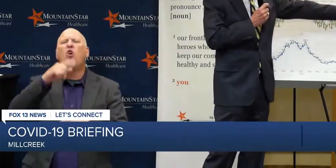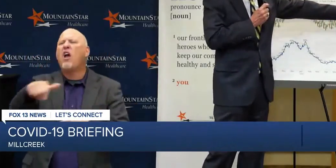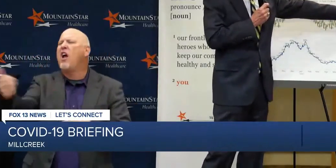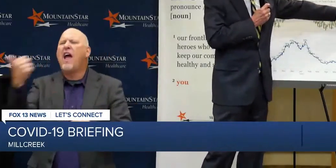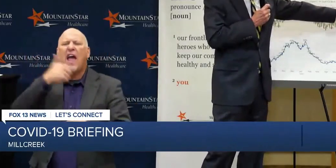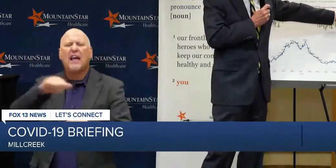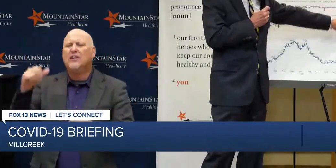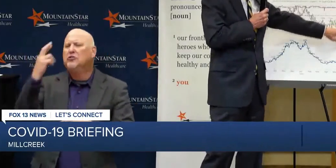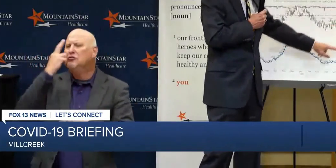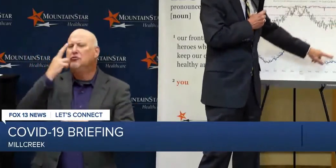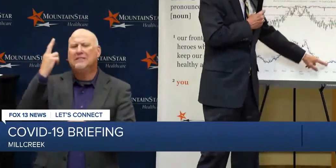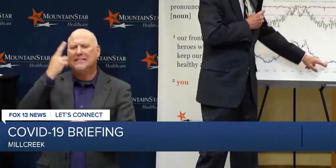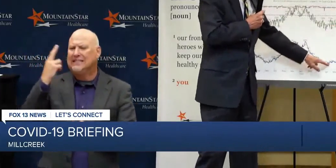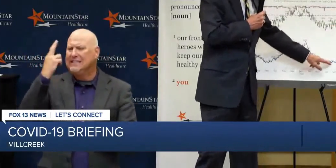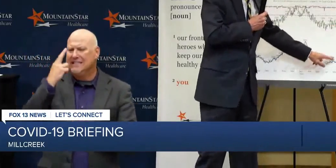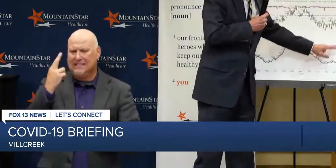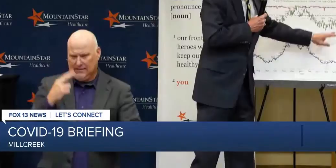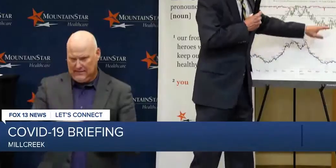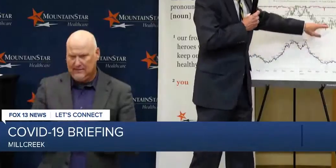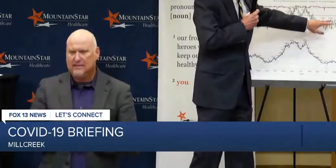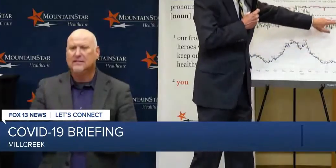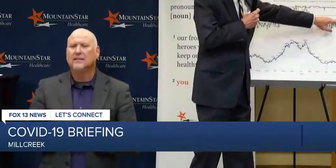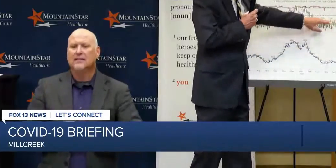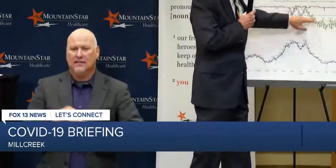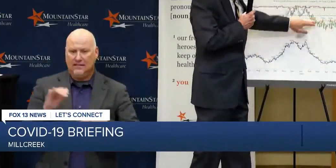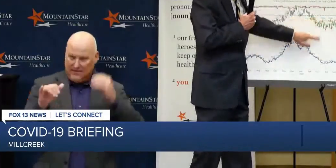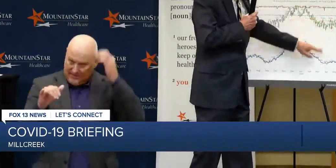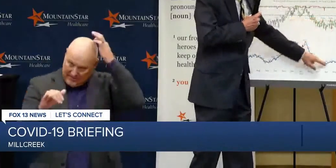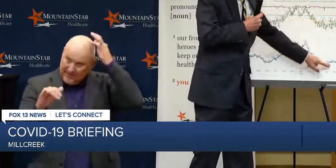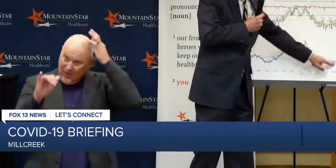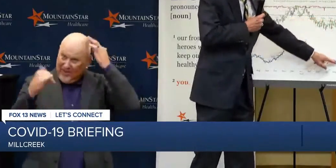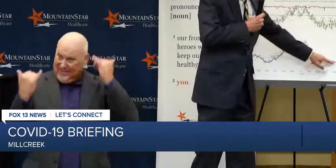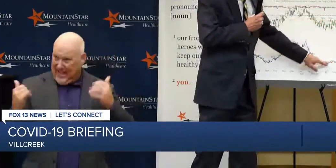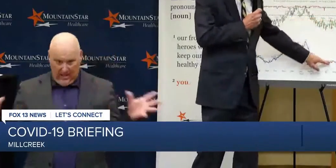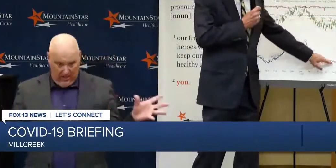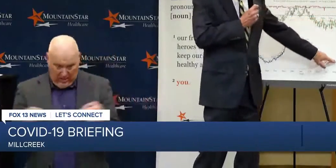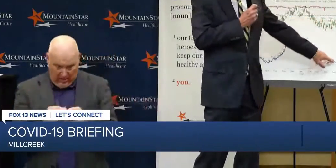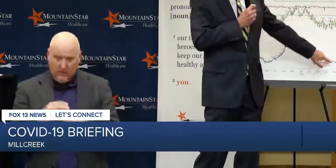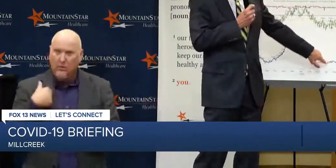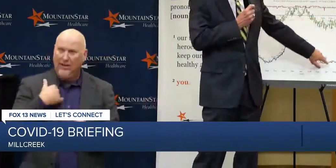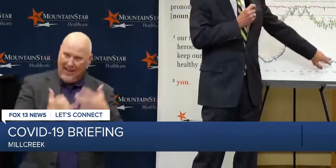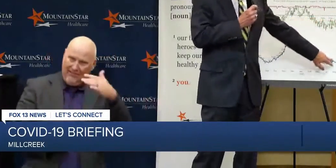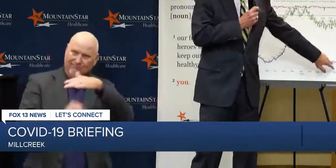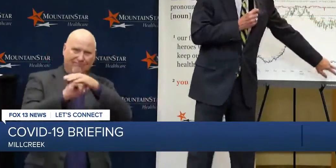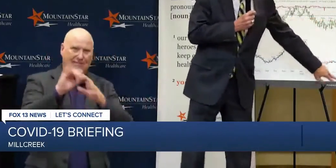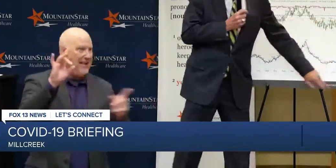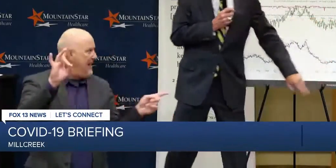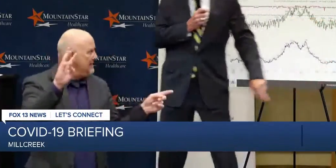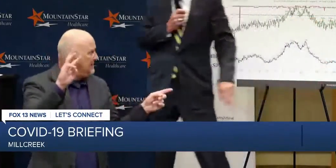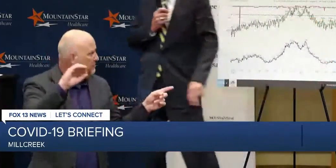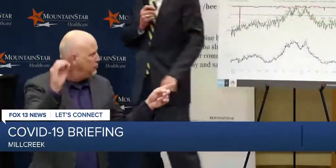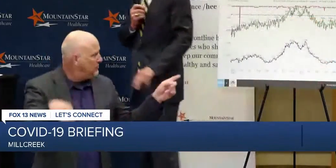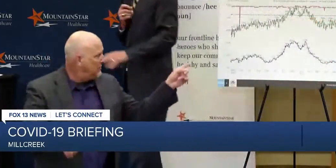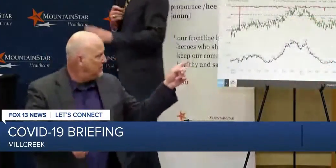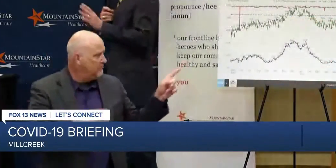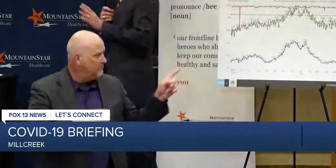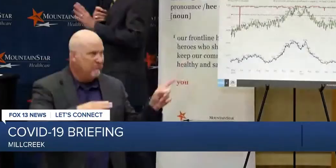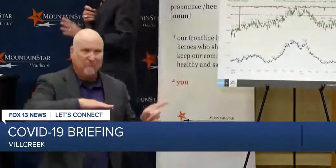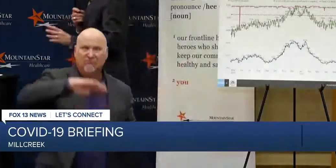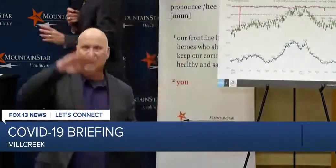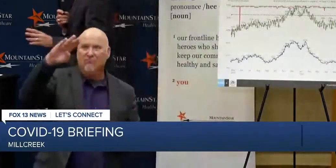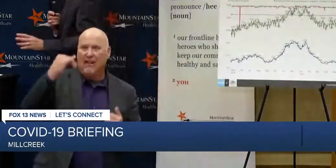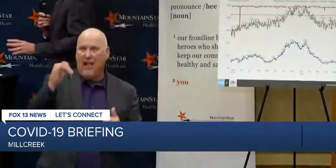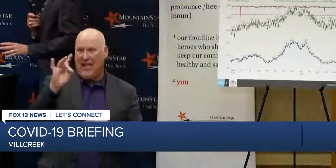86, trending to 90. Well, why is this so high when COVID is so low? Because